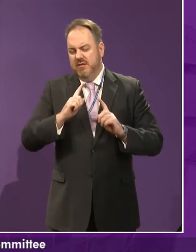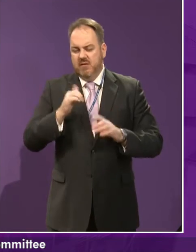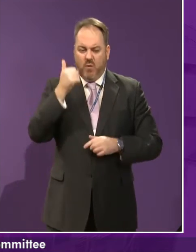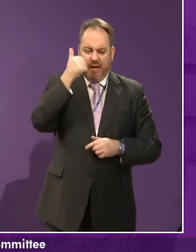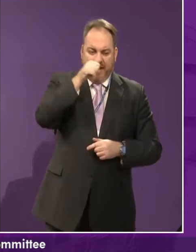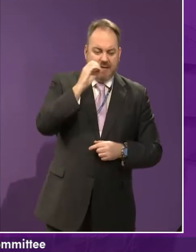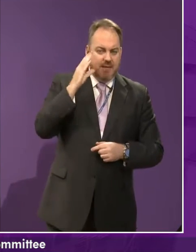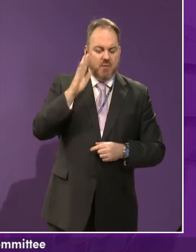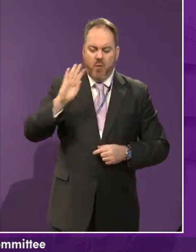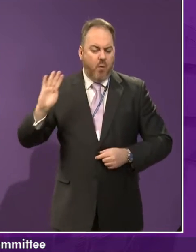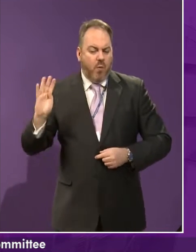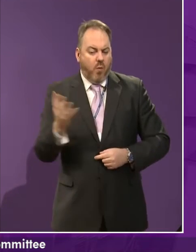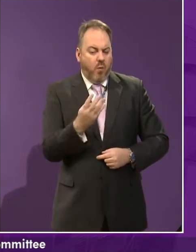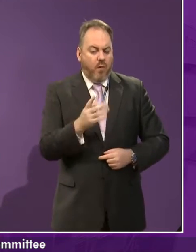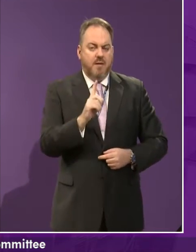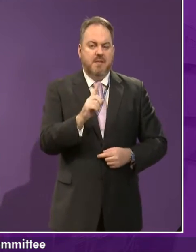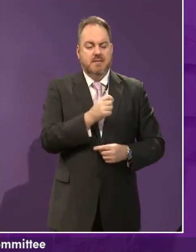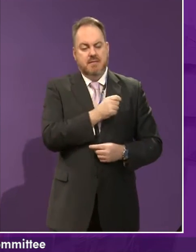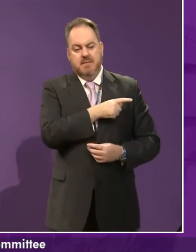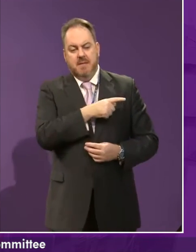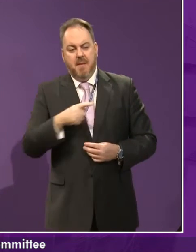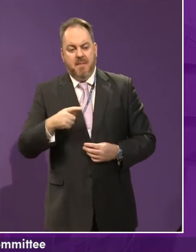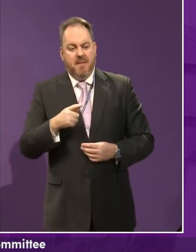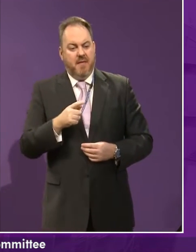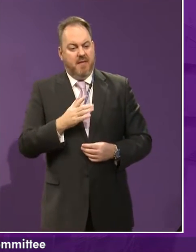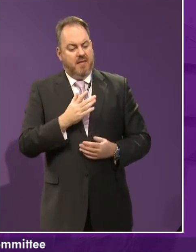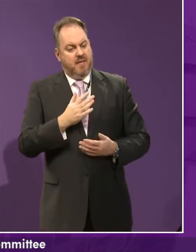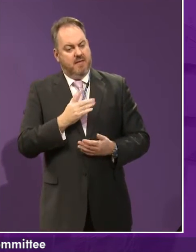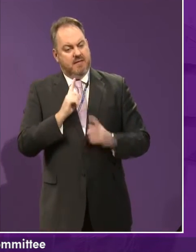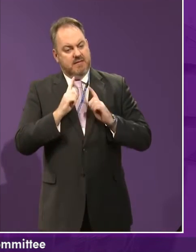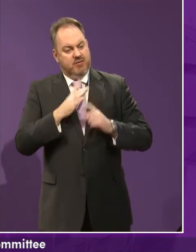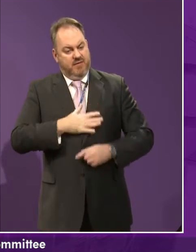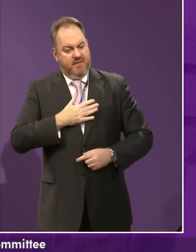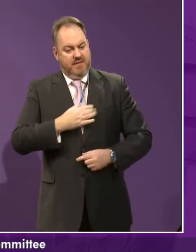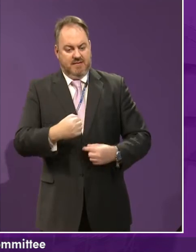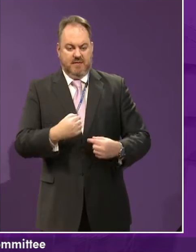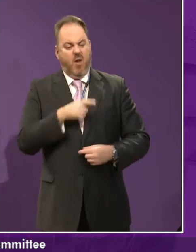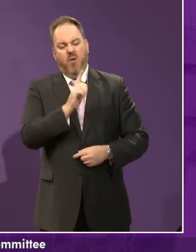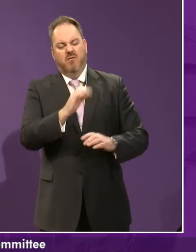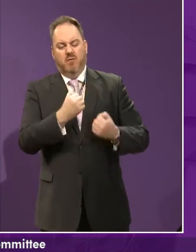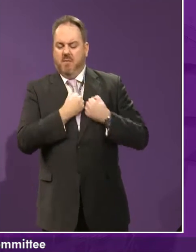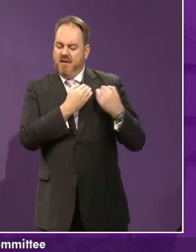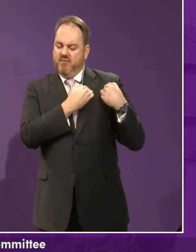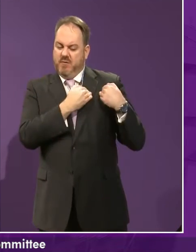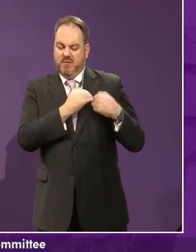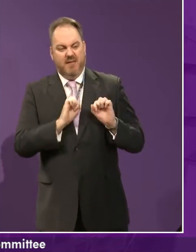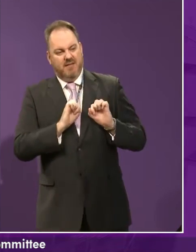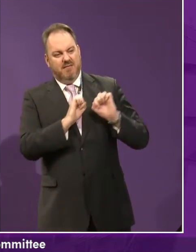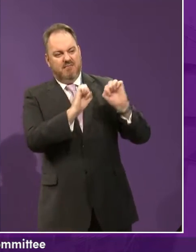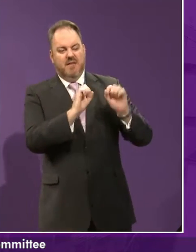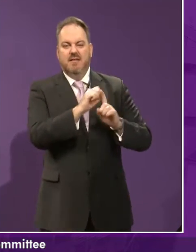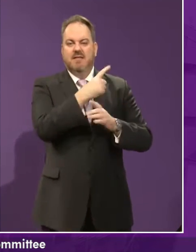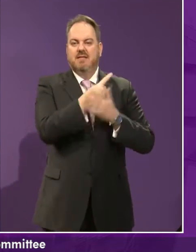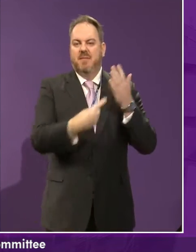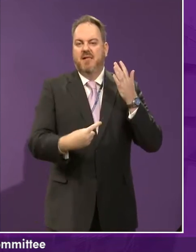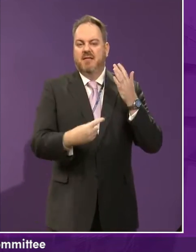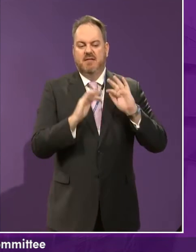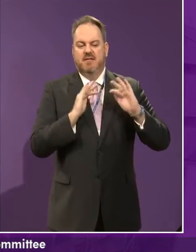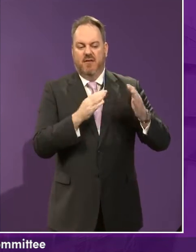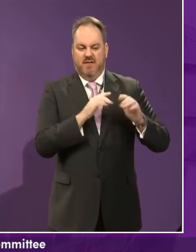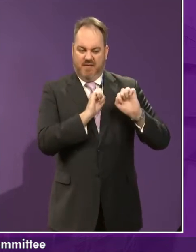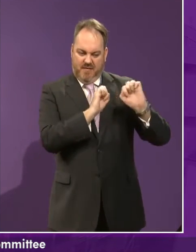generalise, see a disabled student as the primary responsibility of the disability service. Whereas we're very much